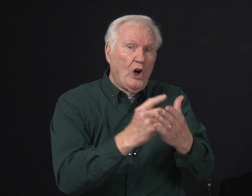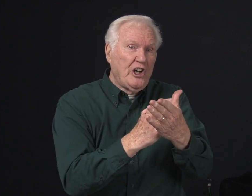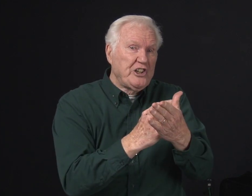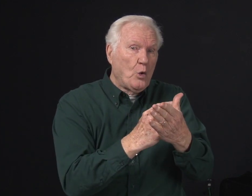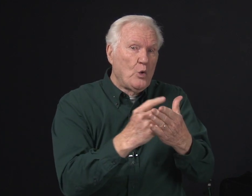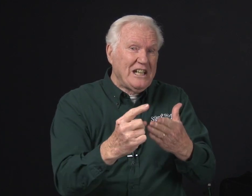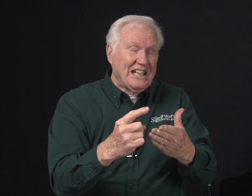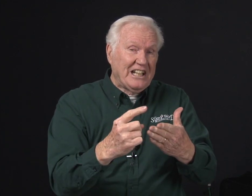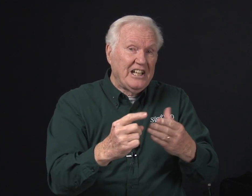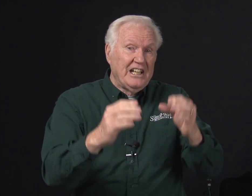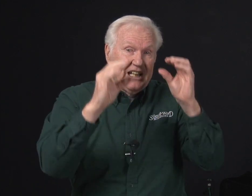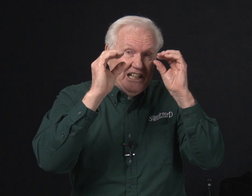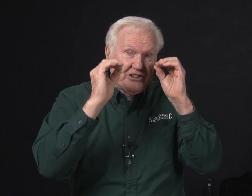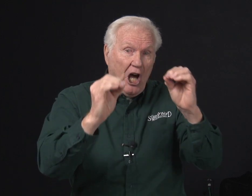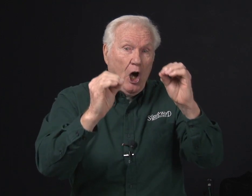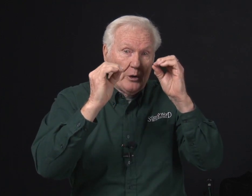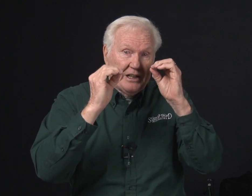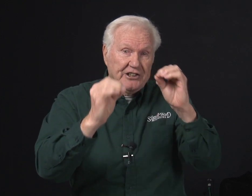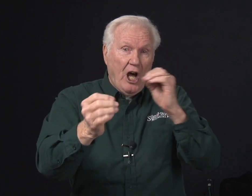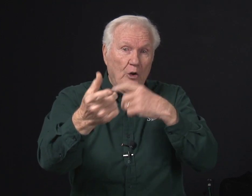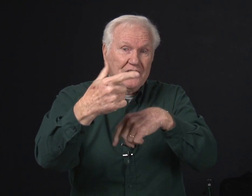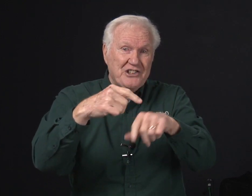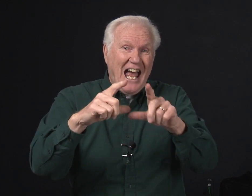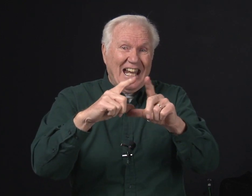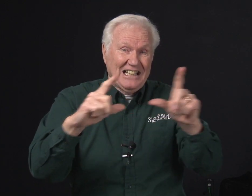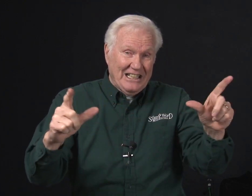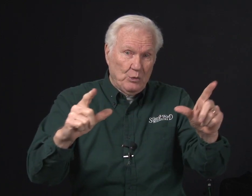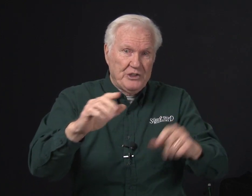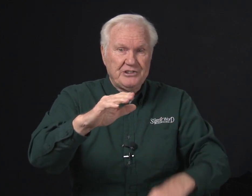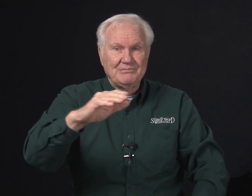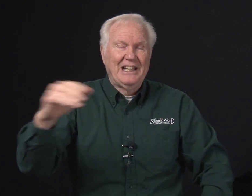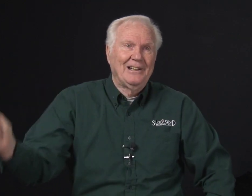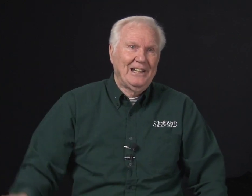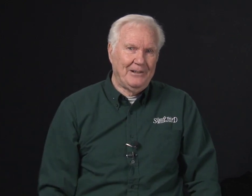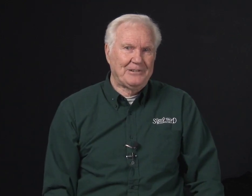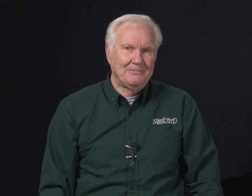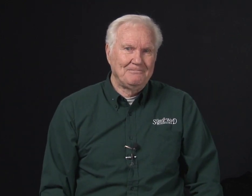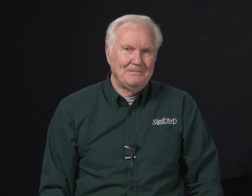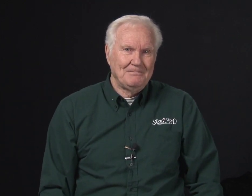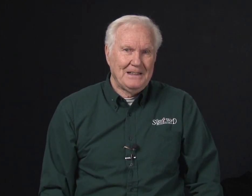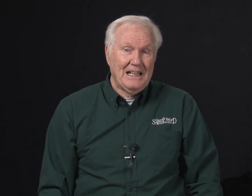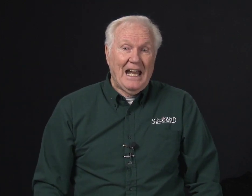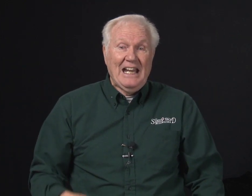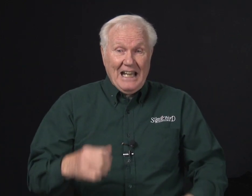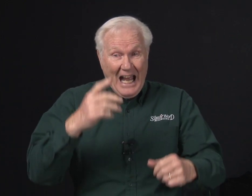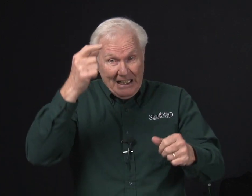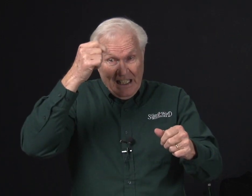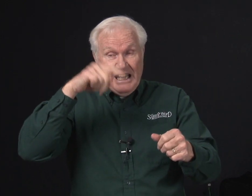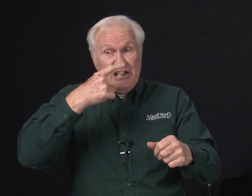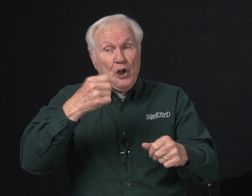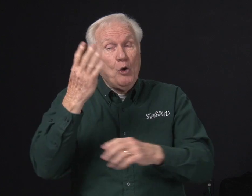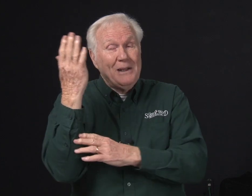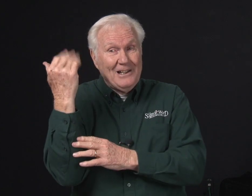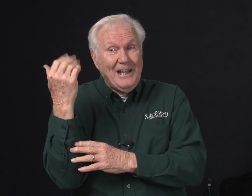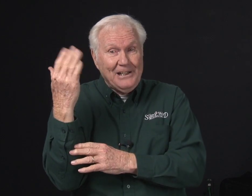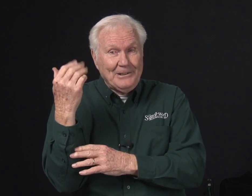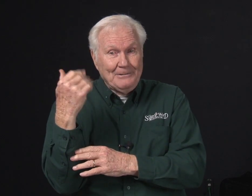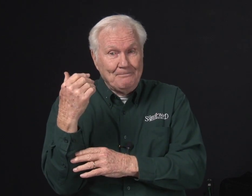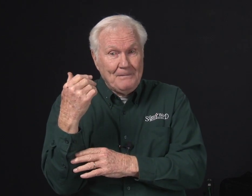1 week he taught sign language and left. And he told me later,